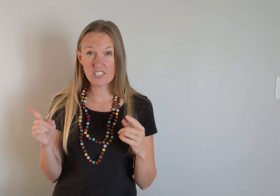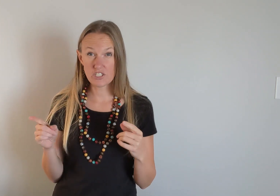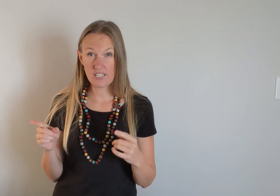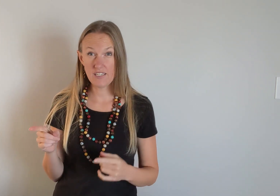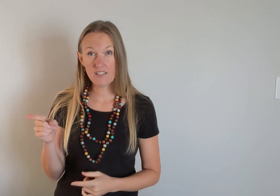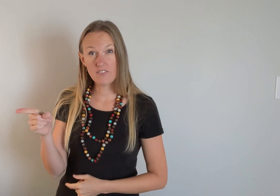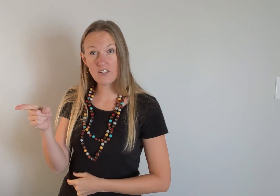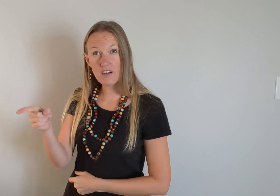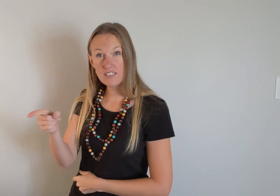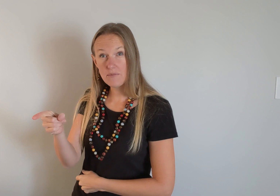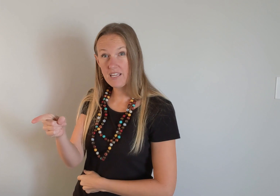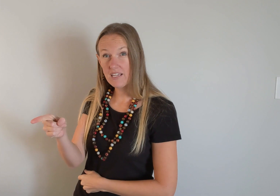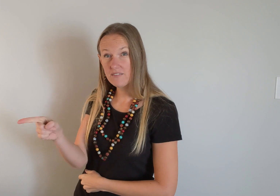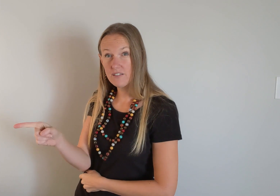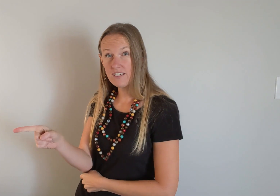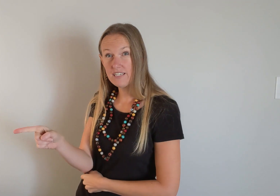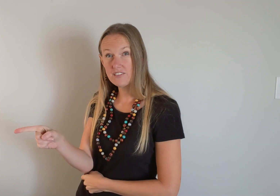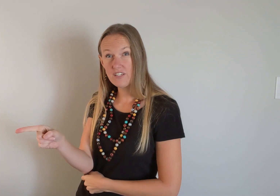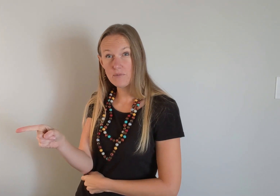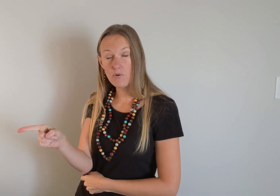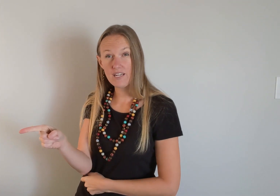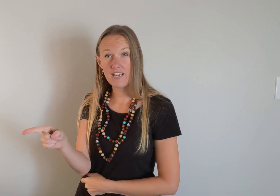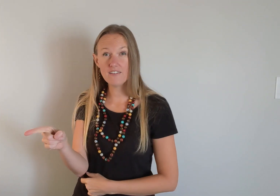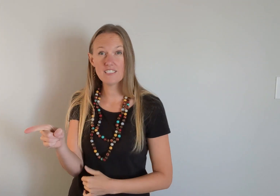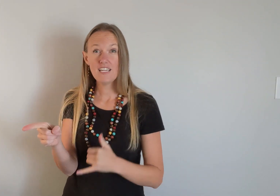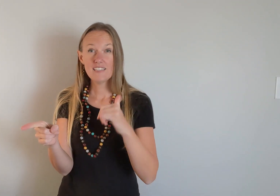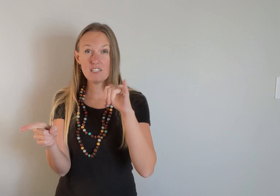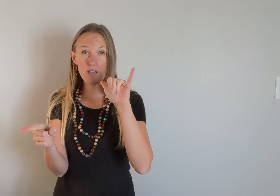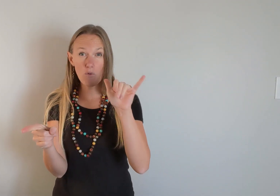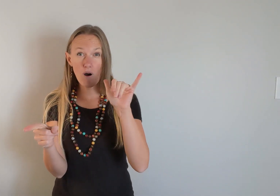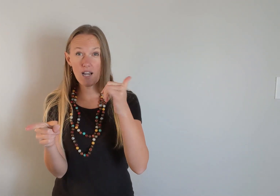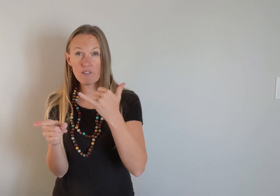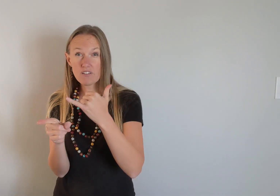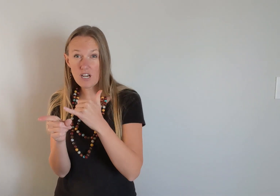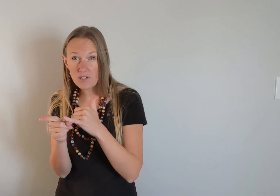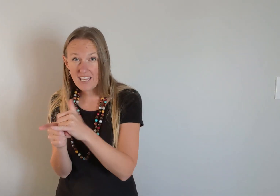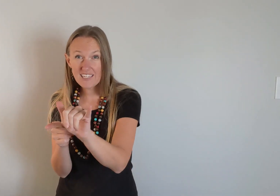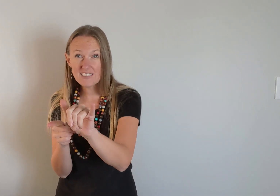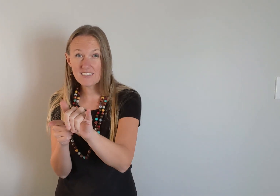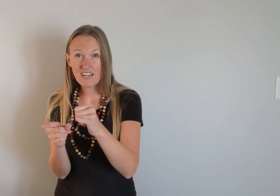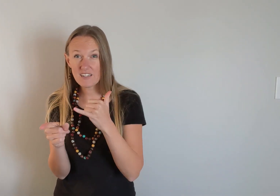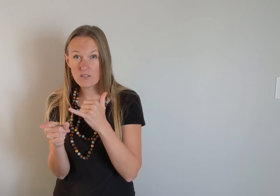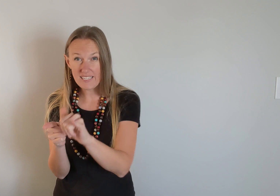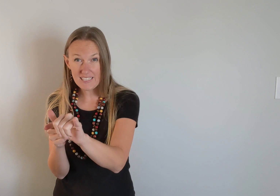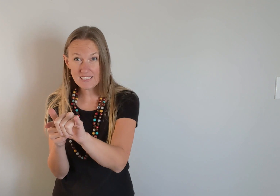of tricky. You have your non-dominant hand with your index finger pointing out. Then you make a Y with your dominant hand, and you kind of go like